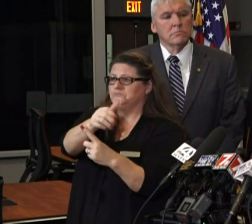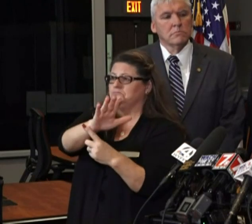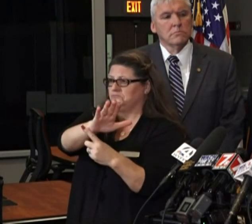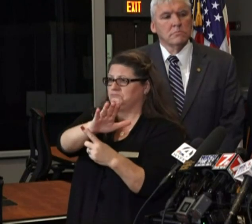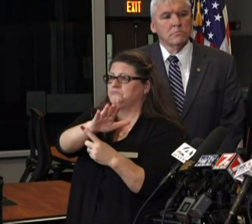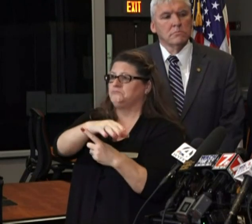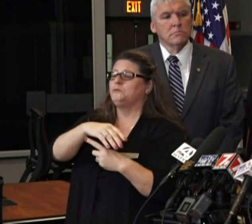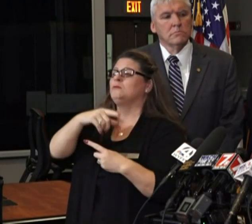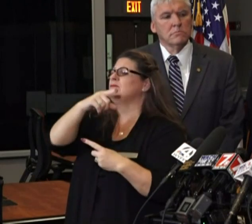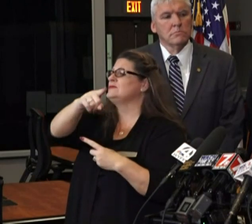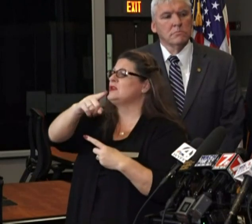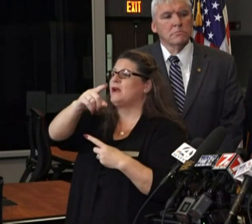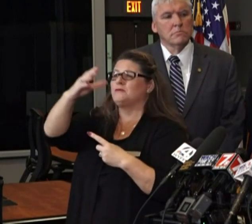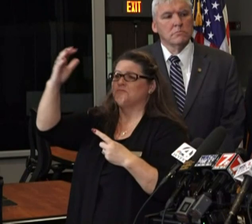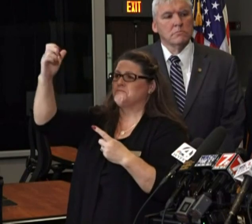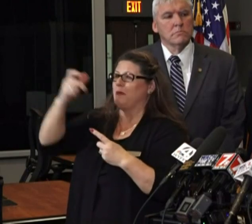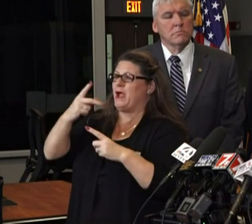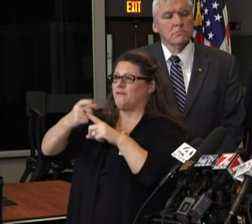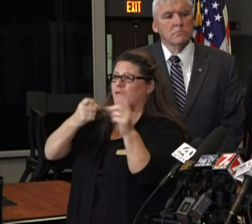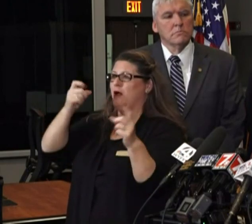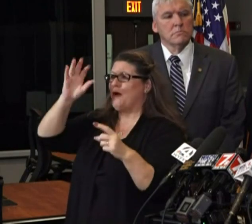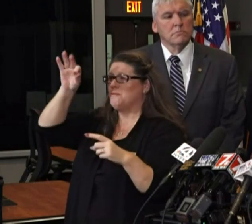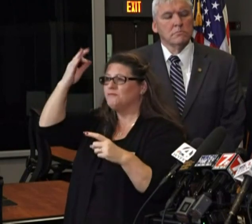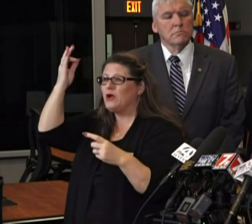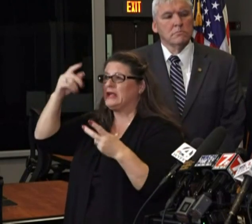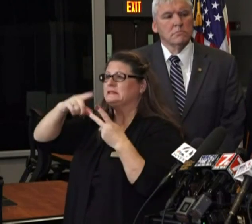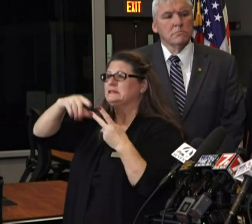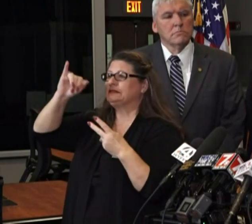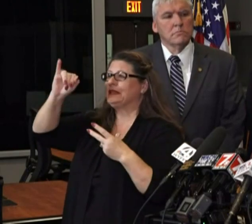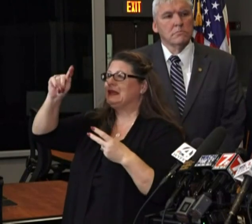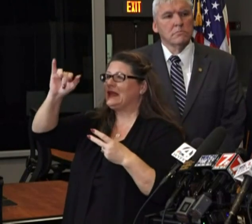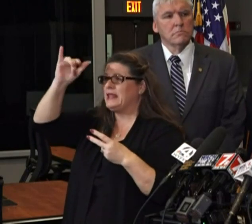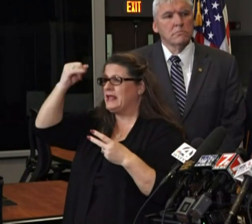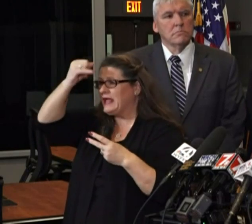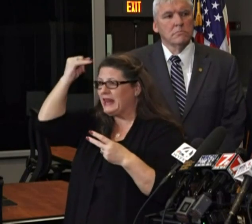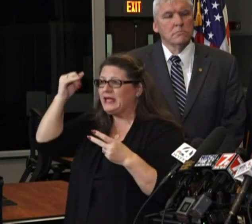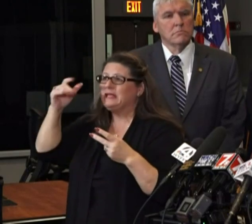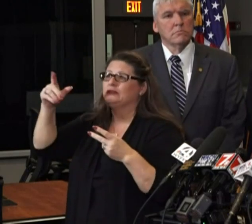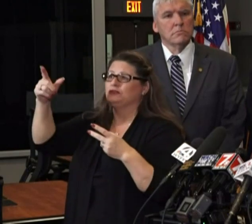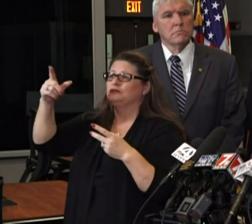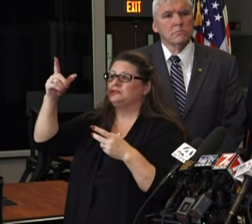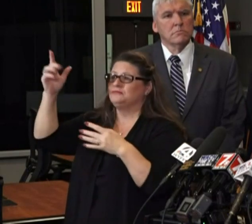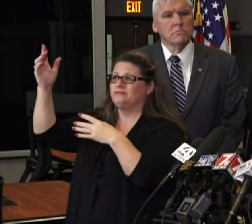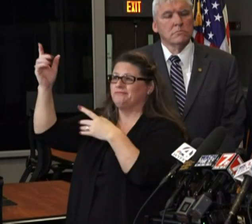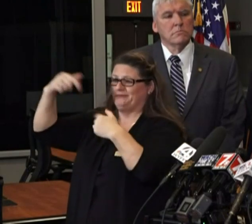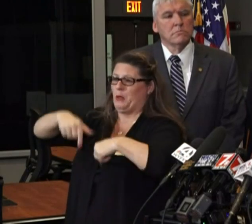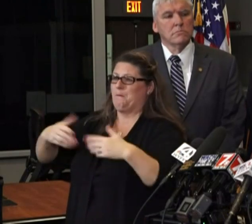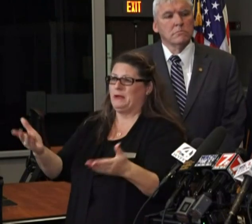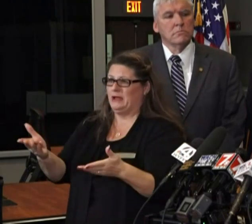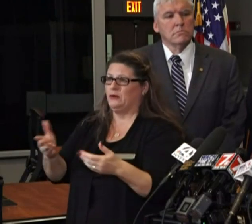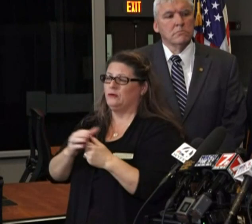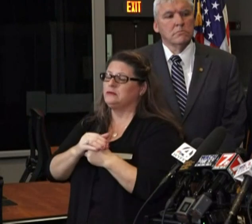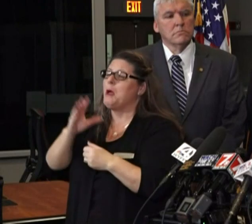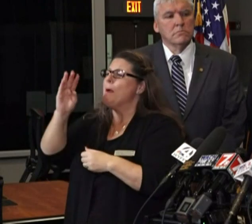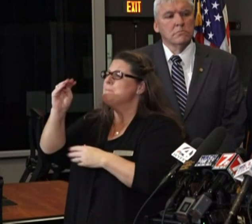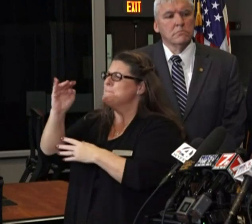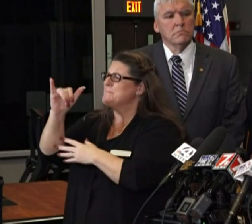recently returned from a trip to France and Italy. She has a mild illness and does not require medical treatment.